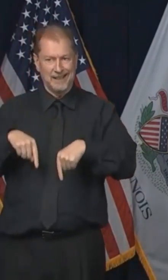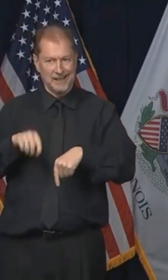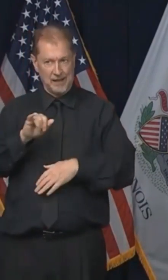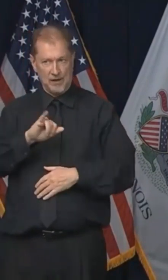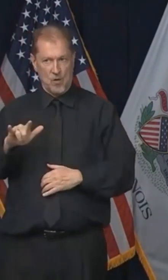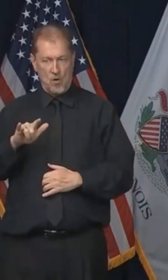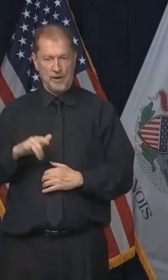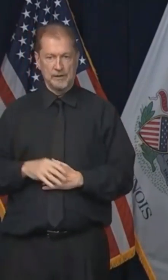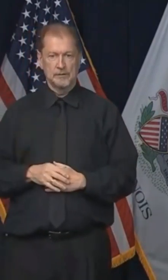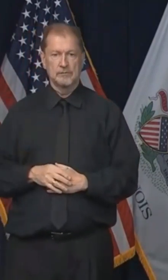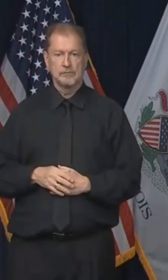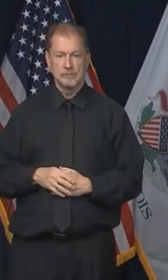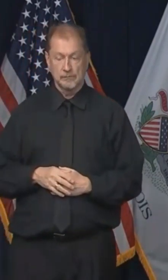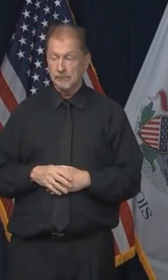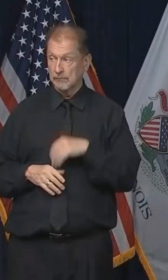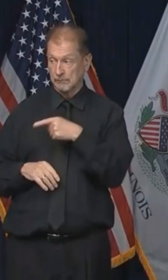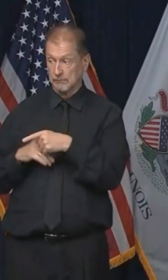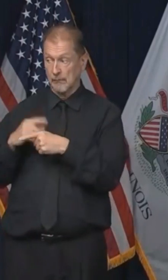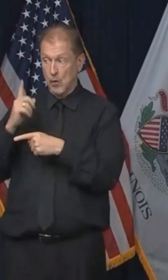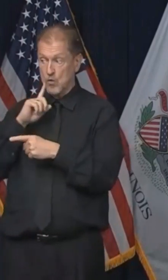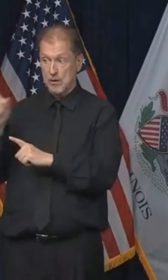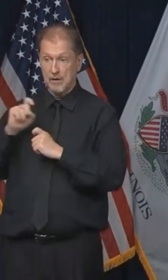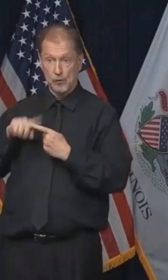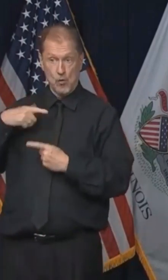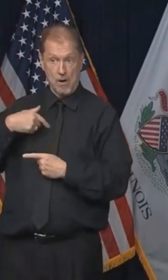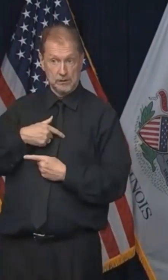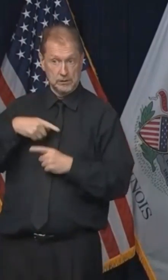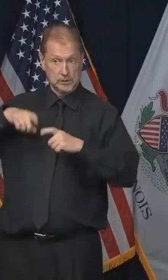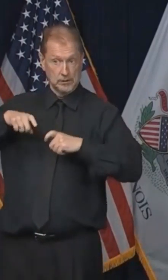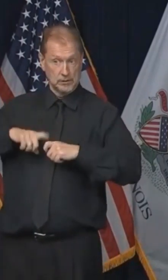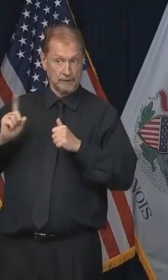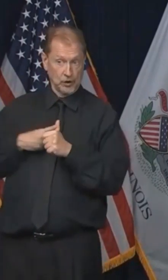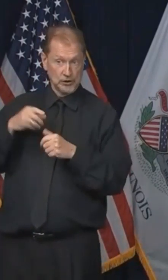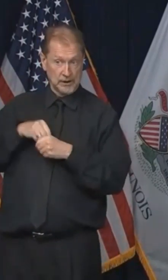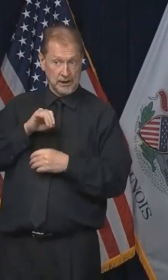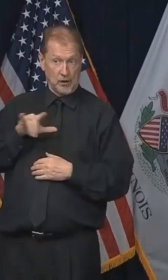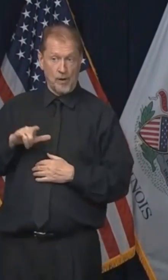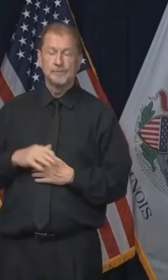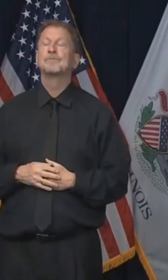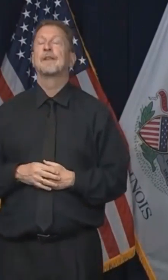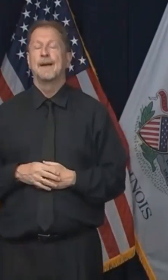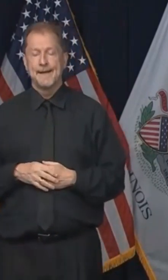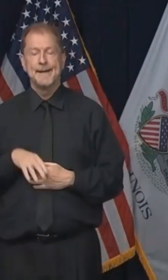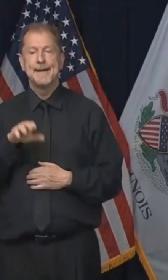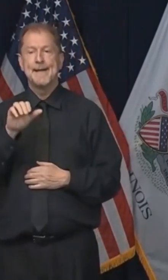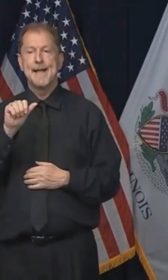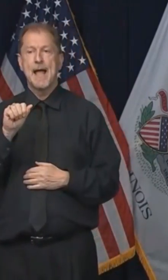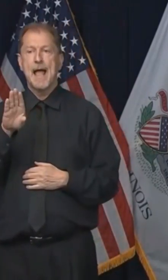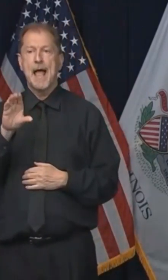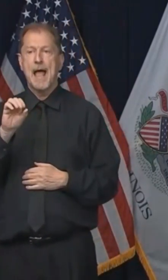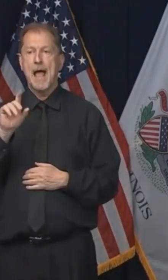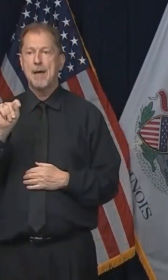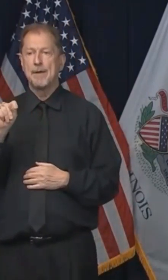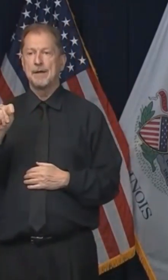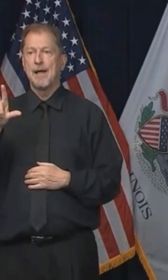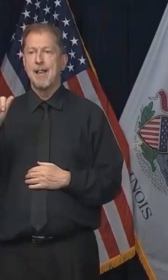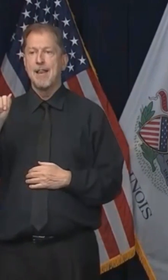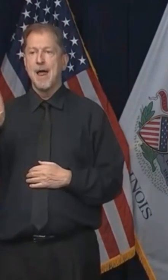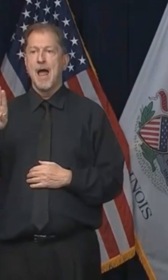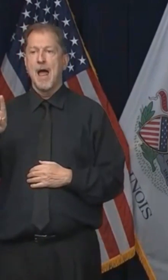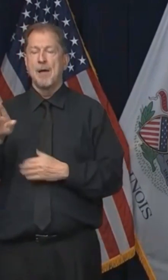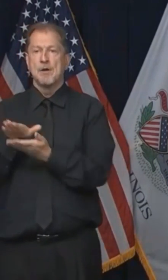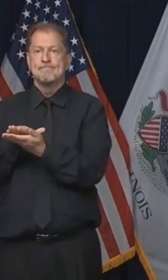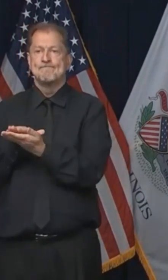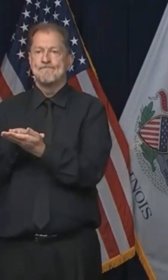a solid promise? Got it. So Abbott Labs, let me just compliment them. I spoke with them literally the day they made the announcement about